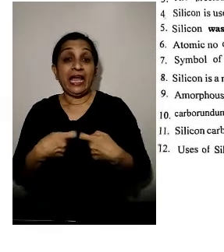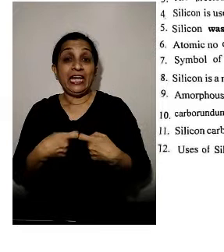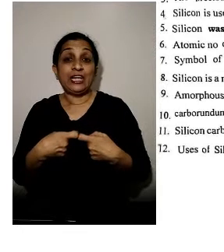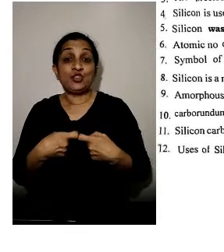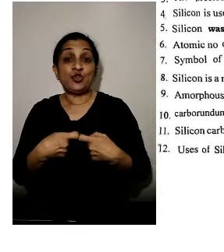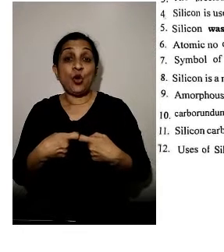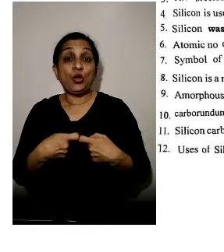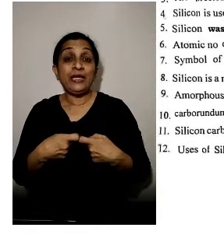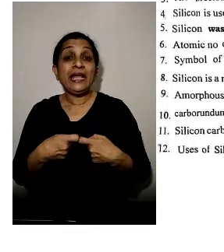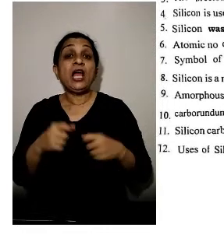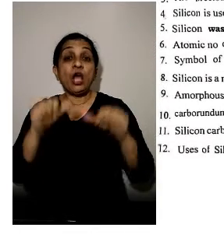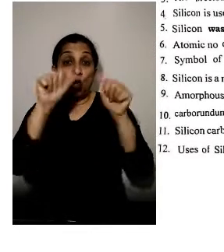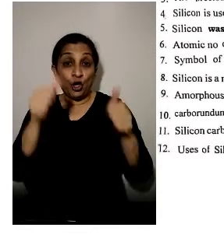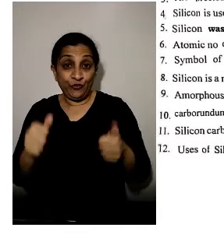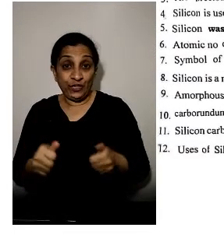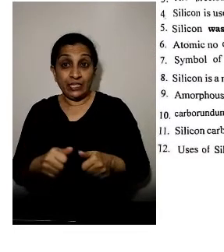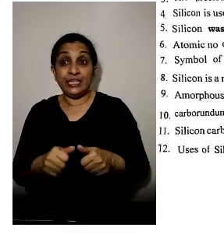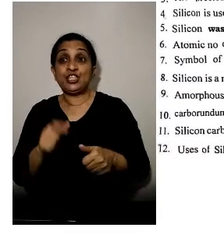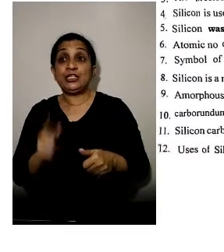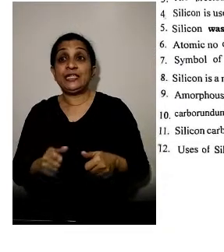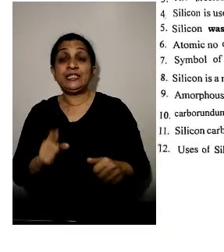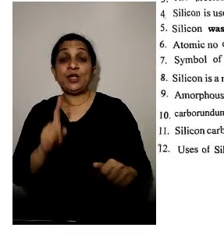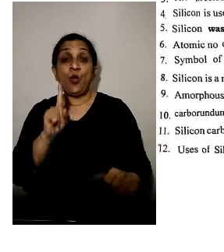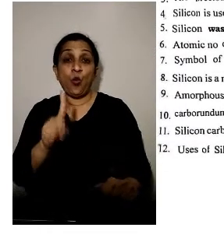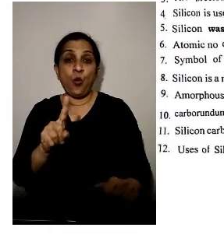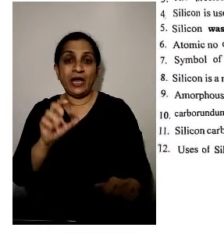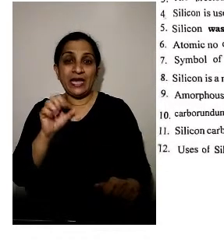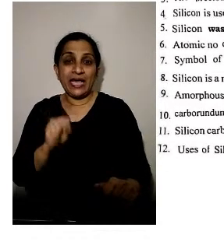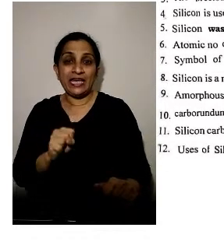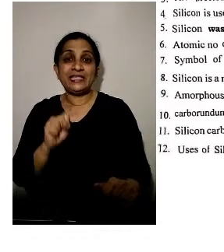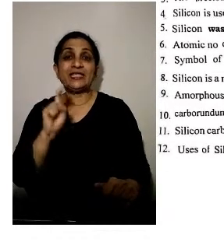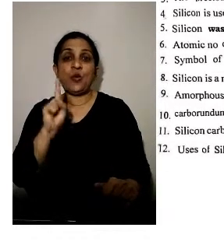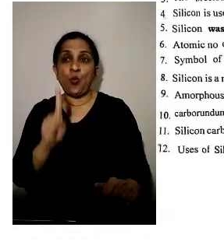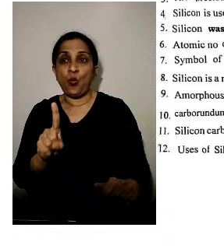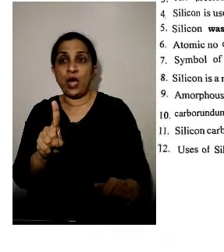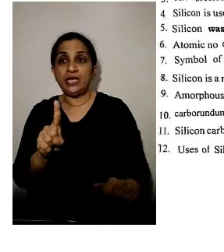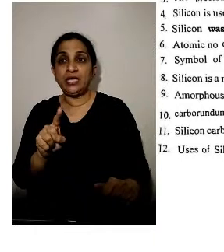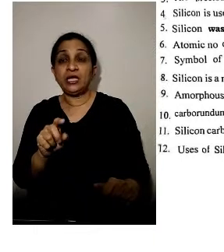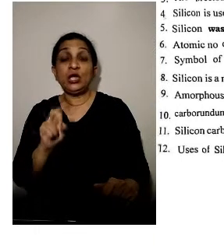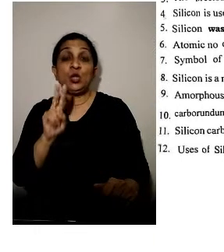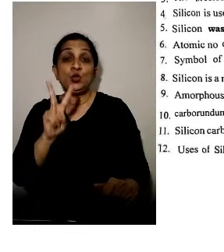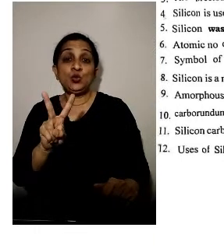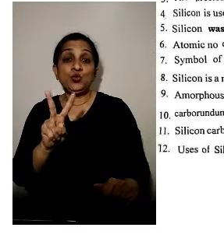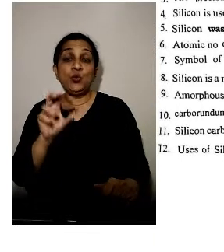electronic configuration is 1S1,